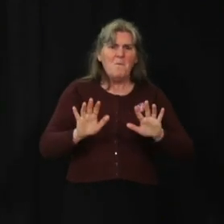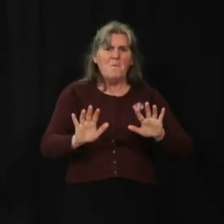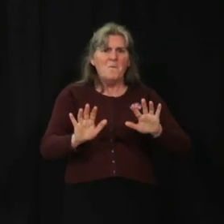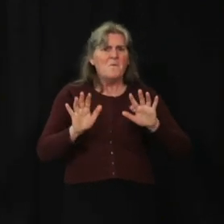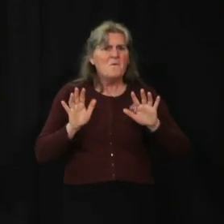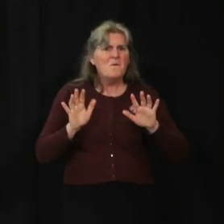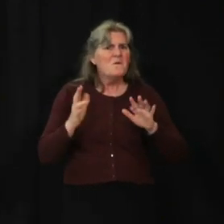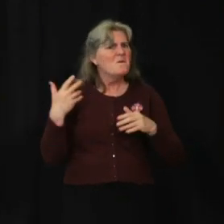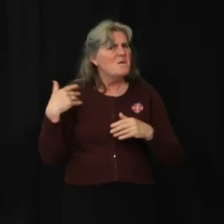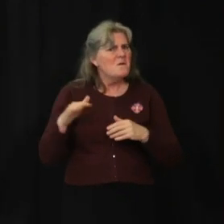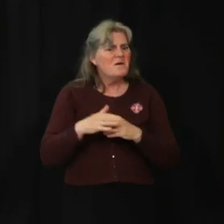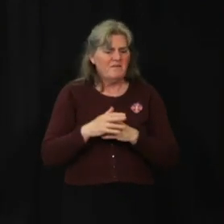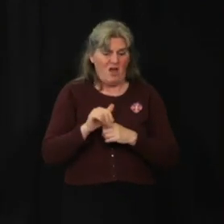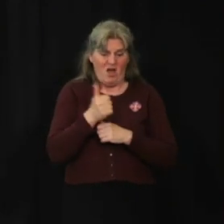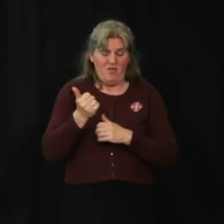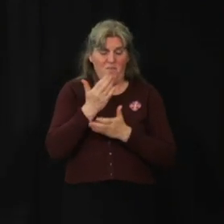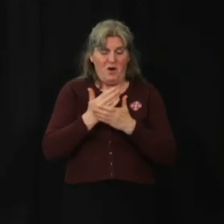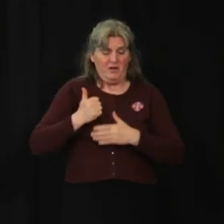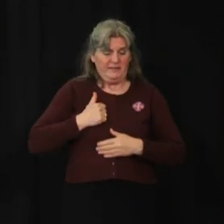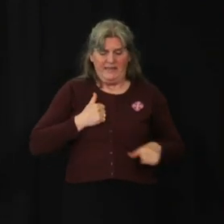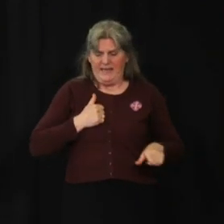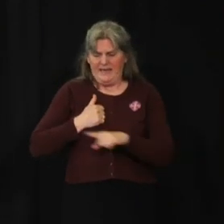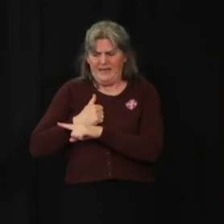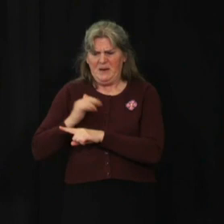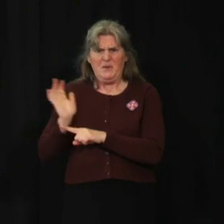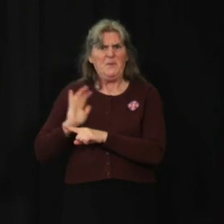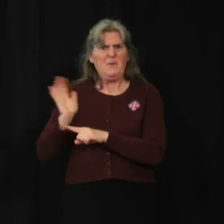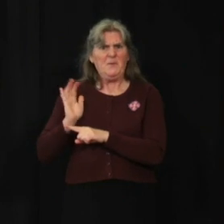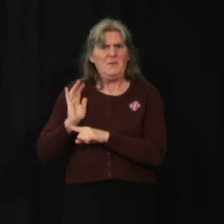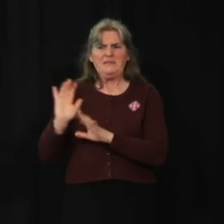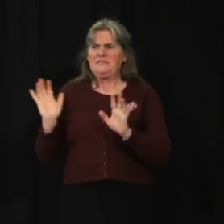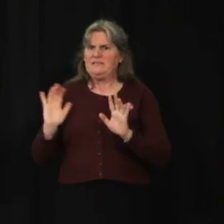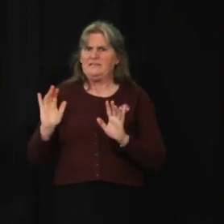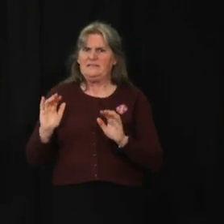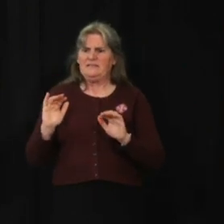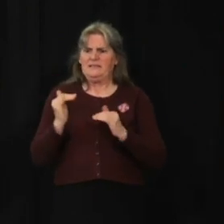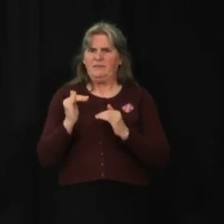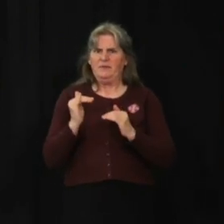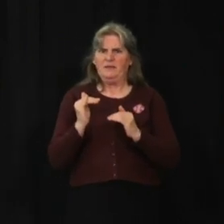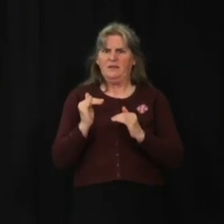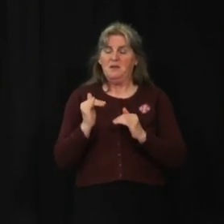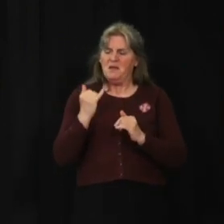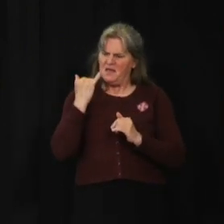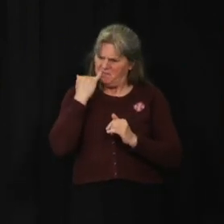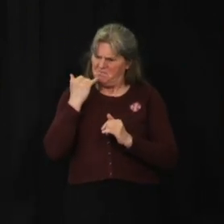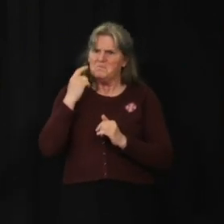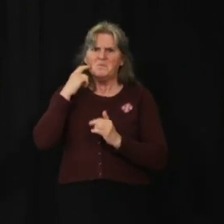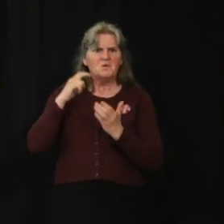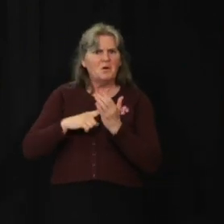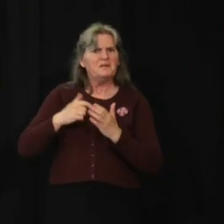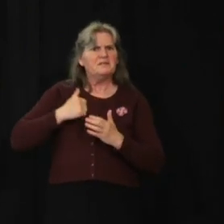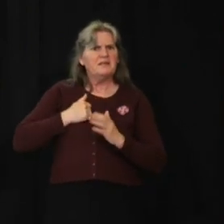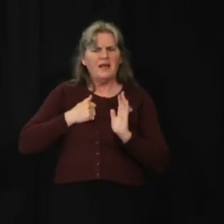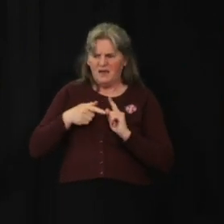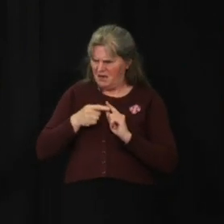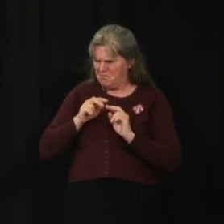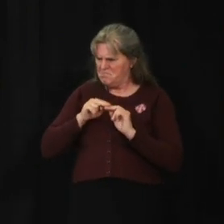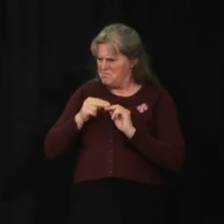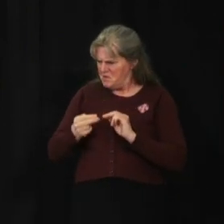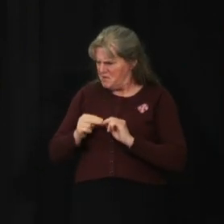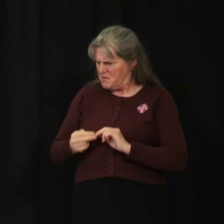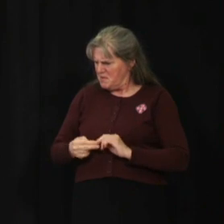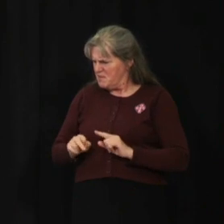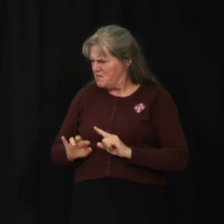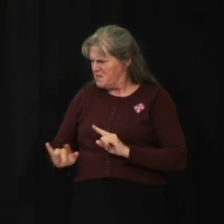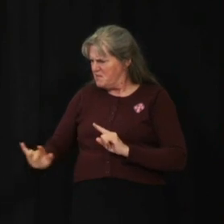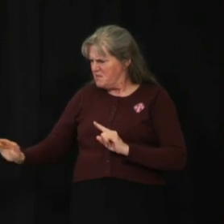epidemiology of COVID in Canada, well, that's going to set us back. Whereas if we see a downward trend in the epidemiology of COVID in